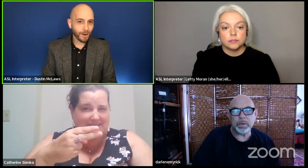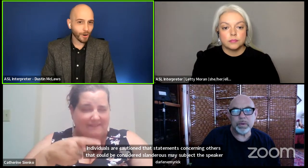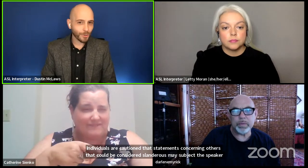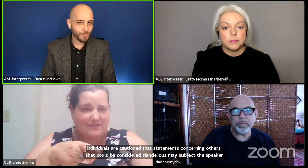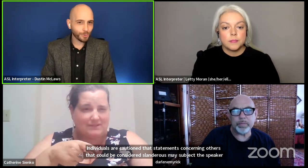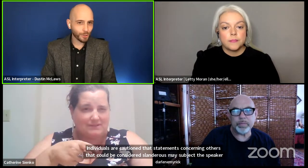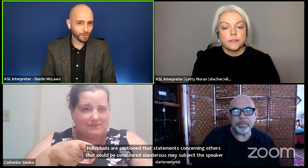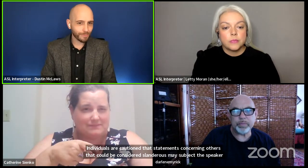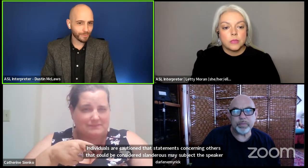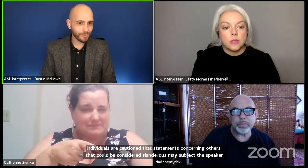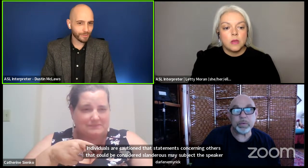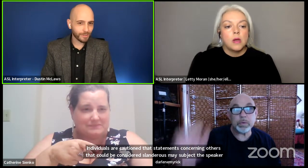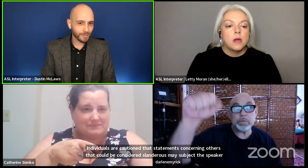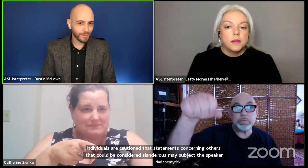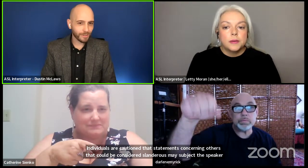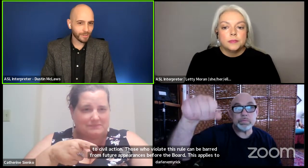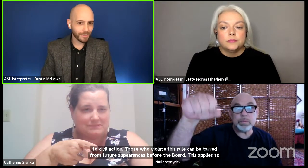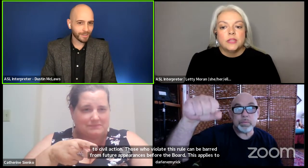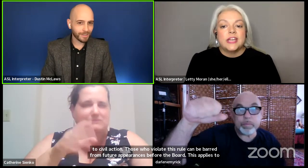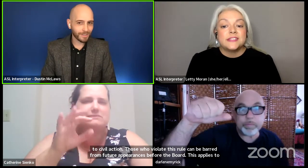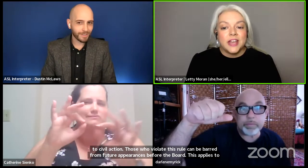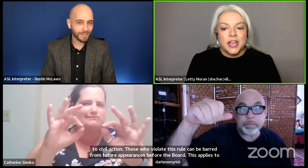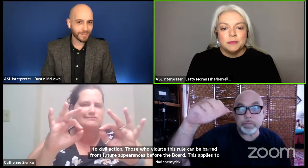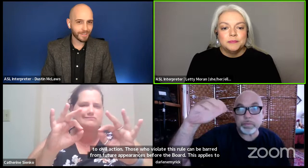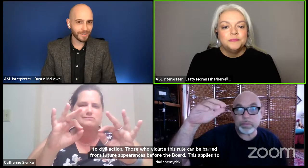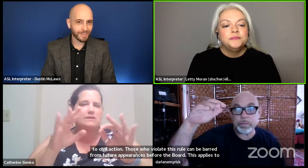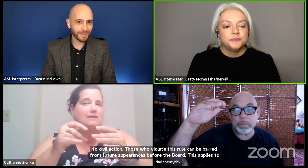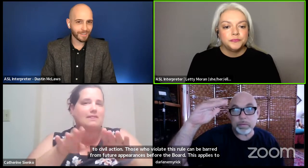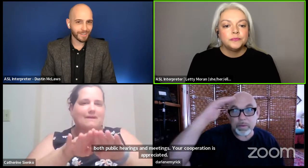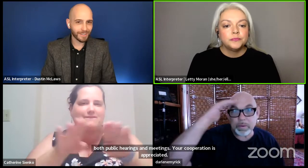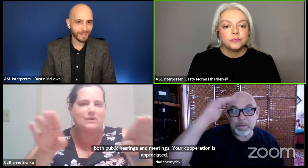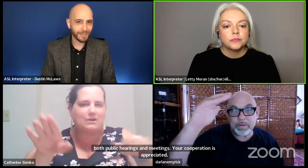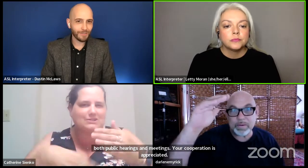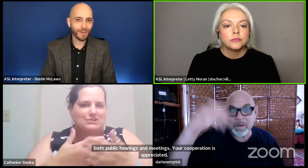hey there, are you Joseph? Yes, I am.